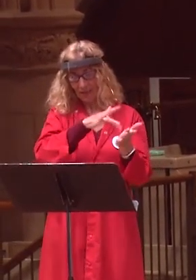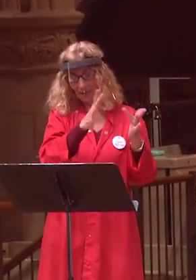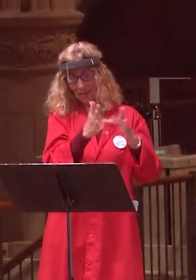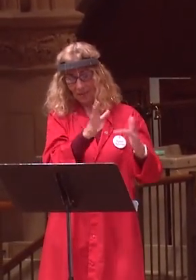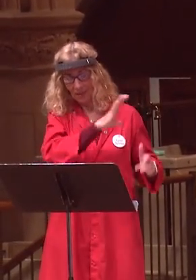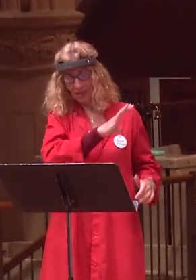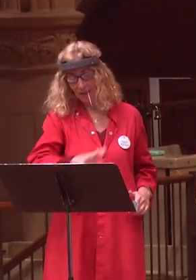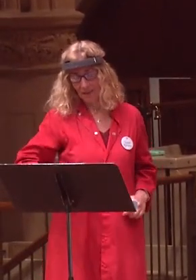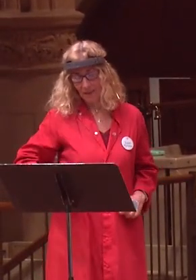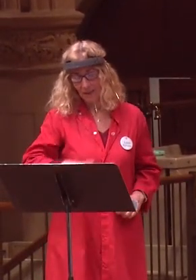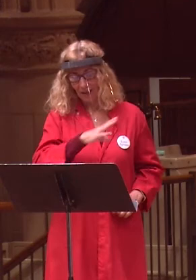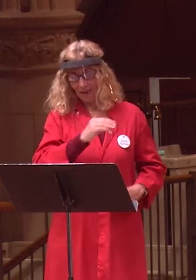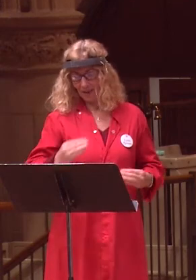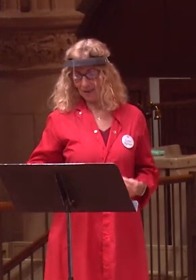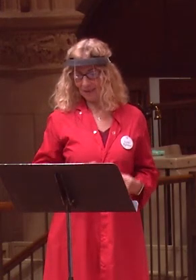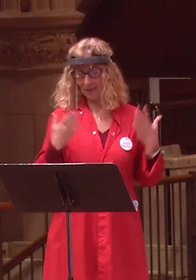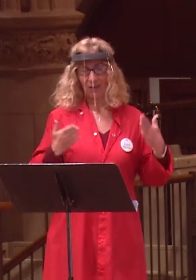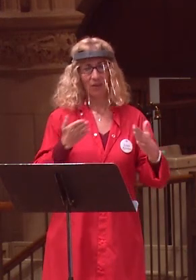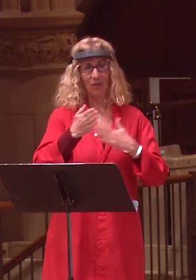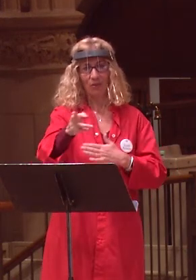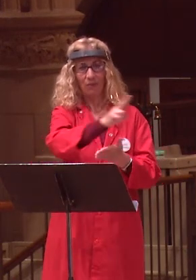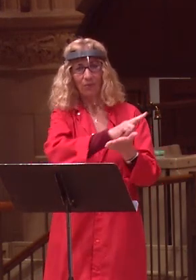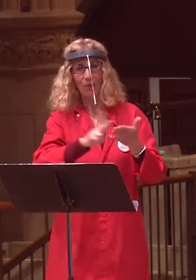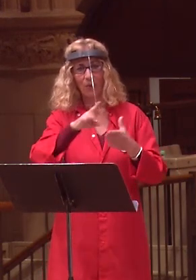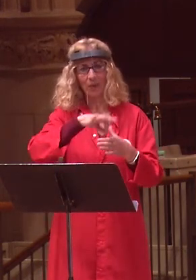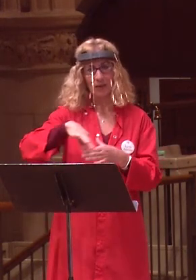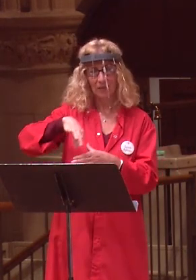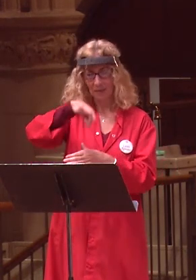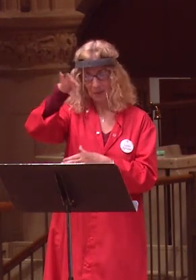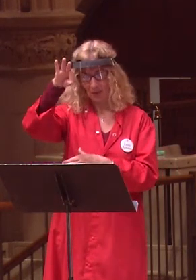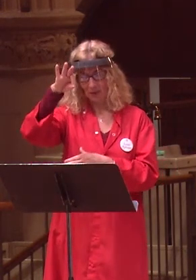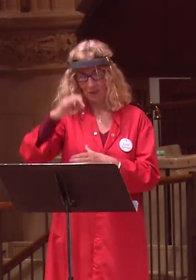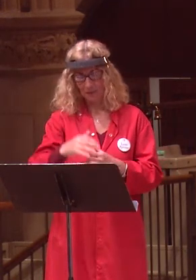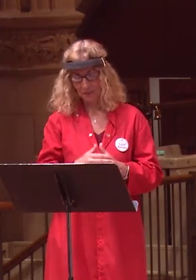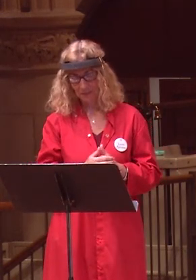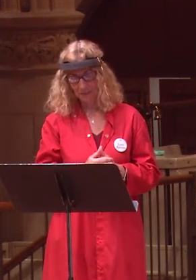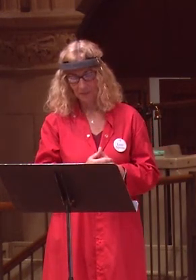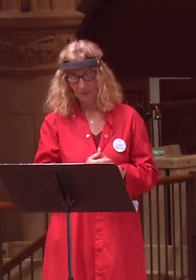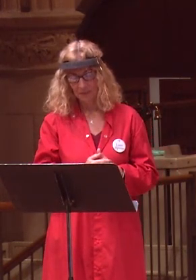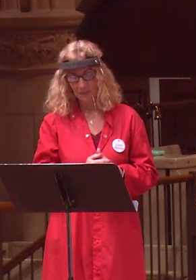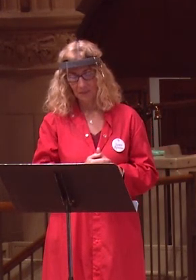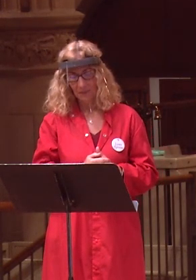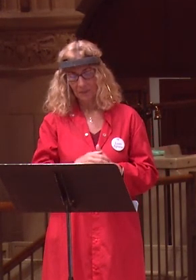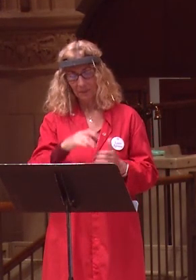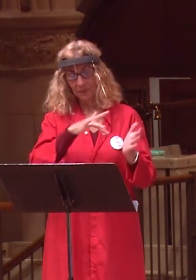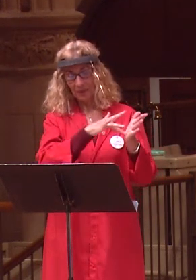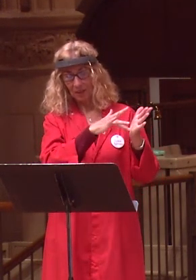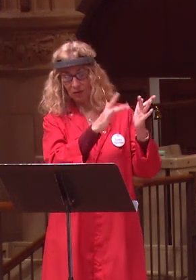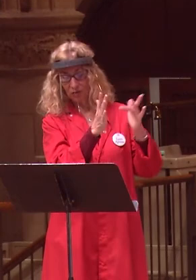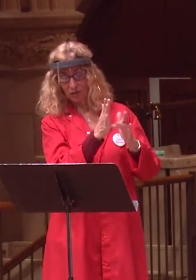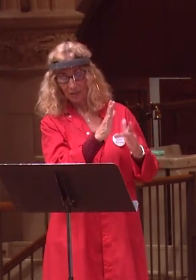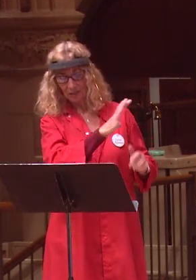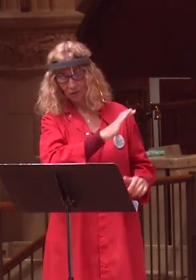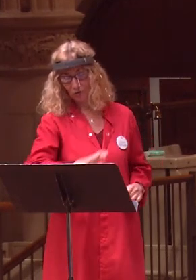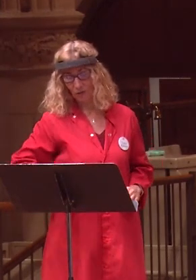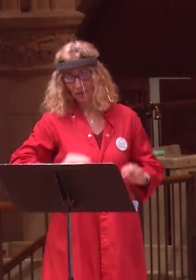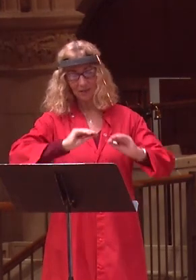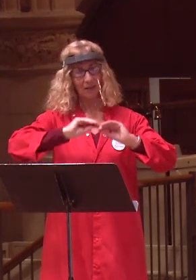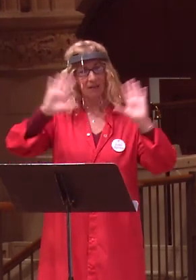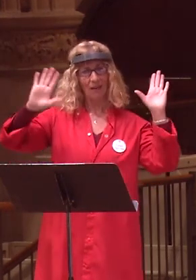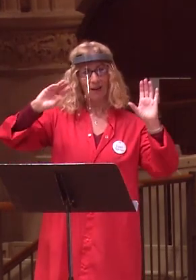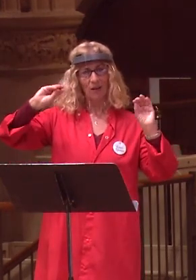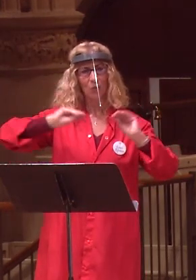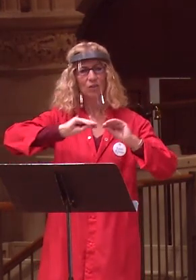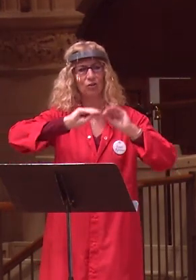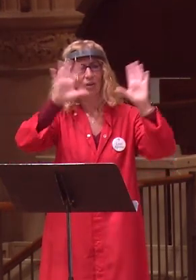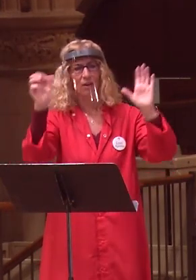Jesucristo y tu inspiración por medio del Espíritu Santo. Jesus Christ, the light which shines